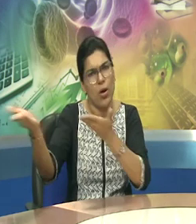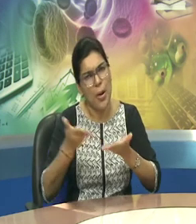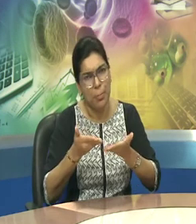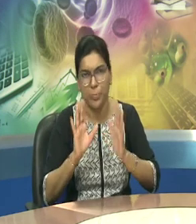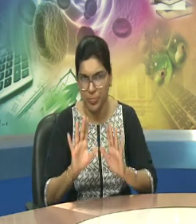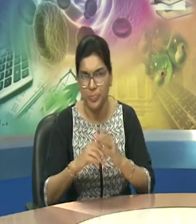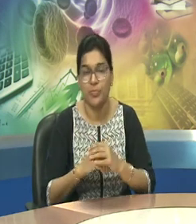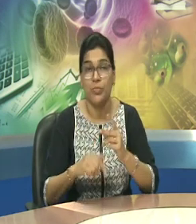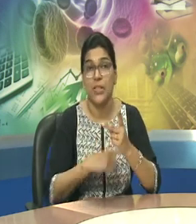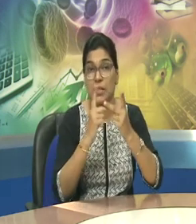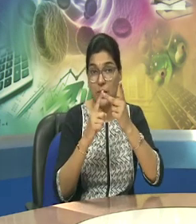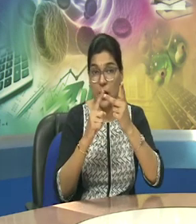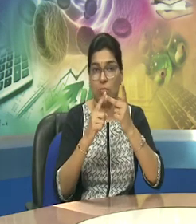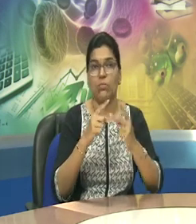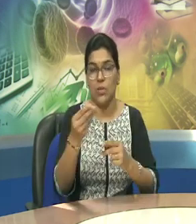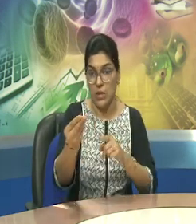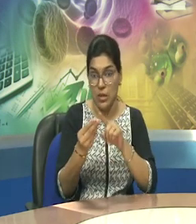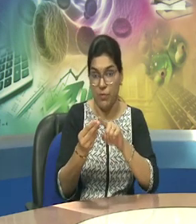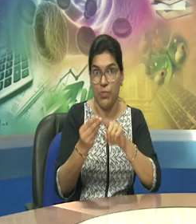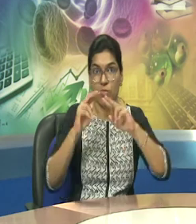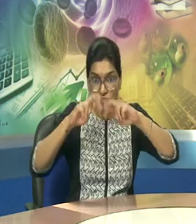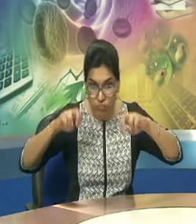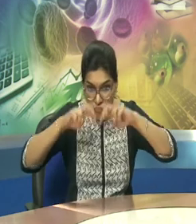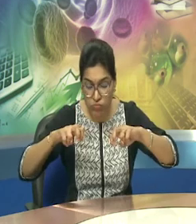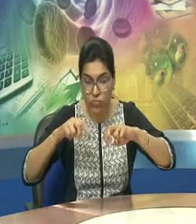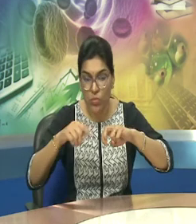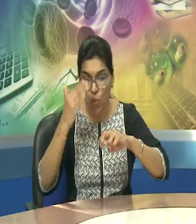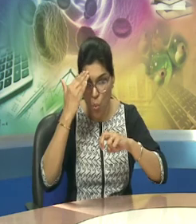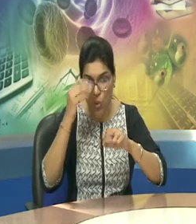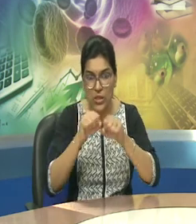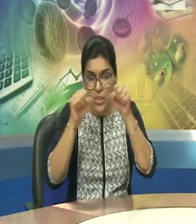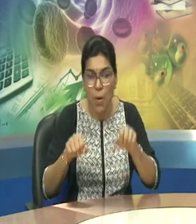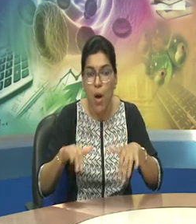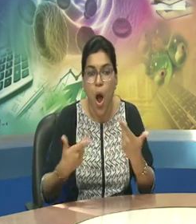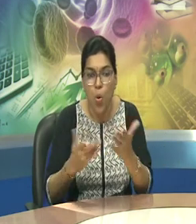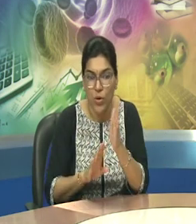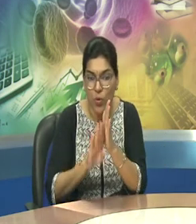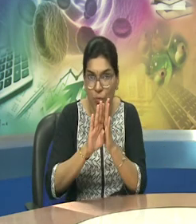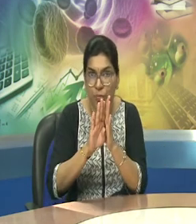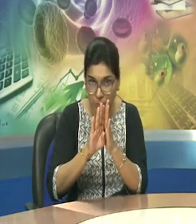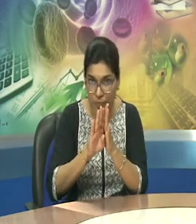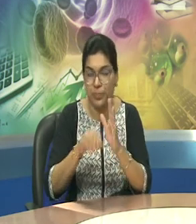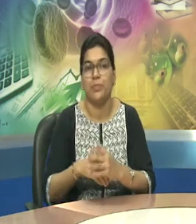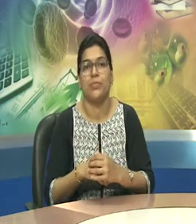First, provide employment to the people. Second, contributes